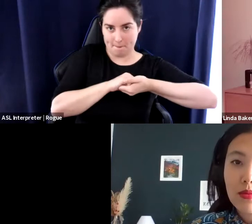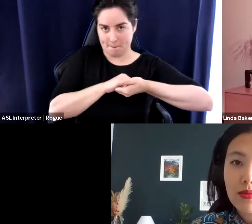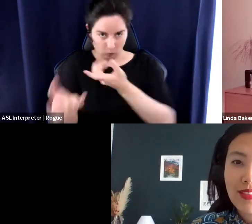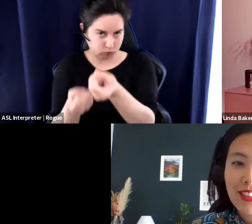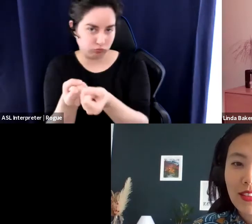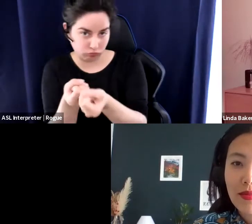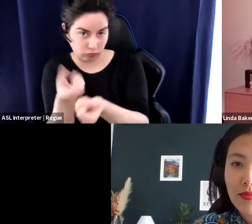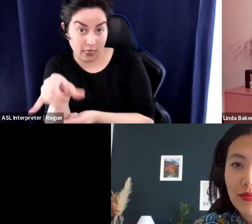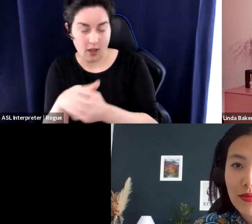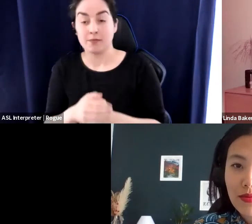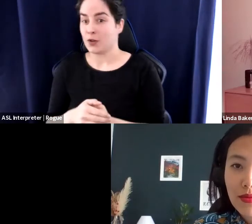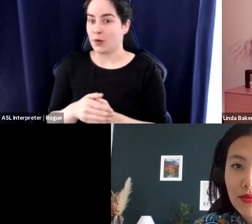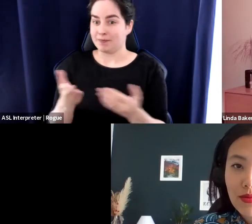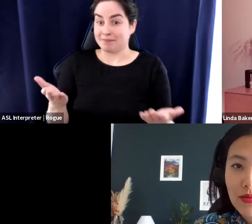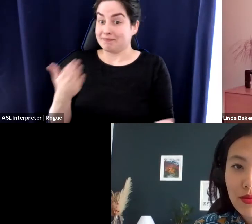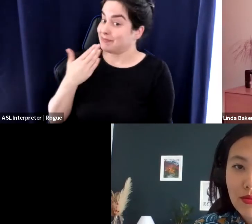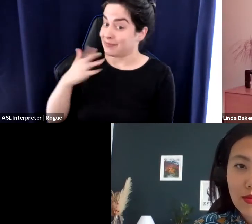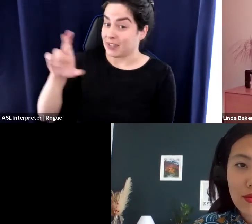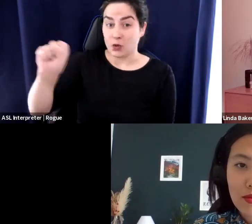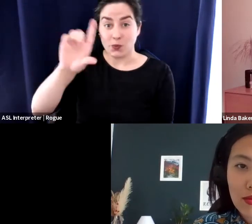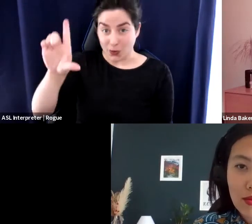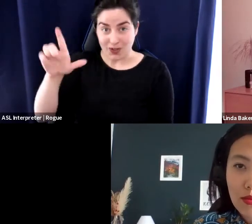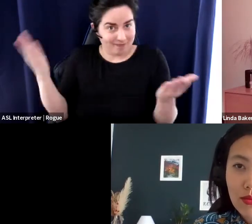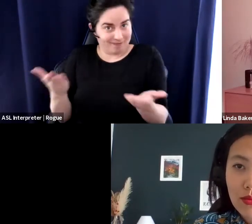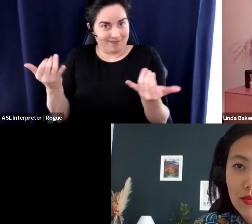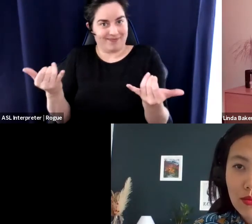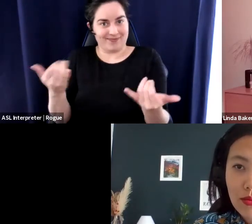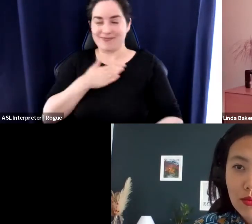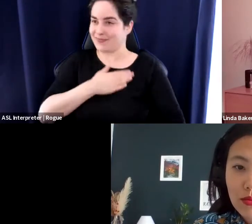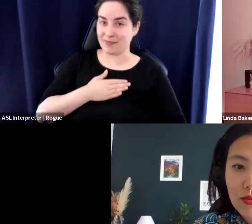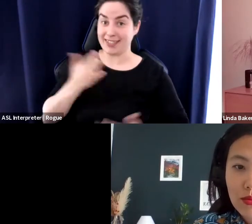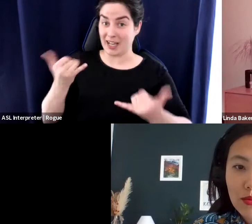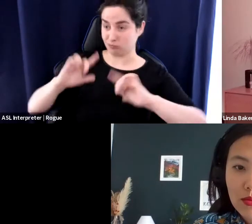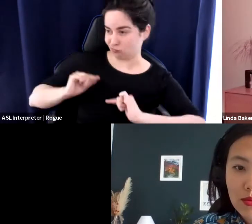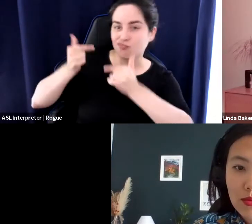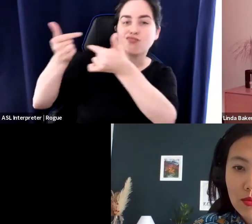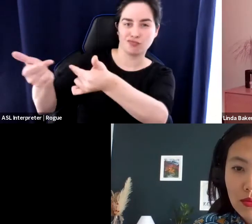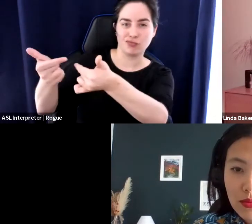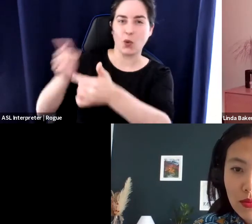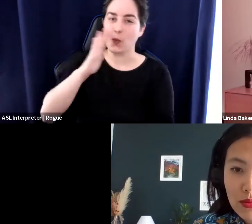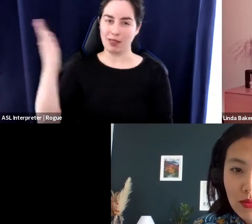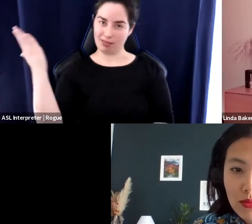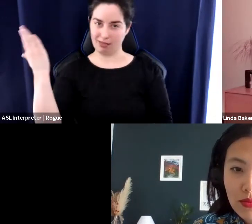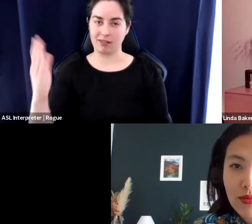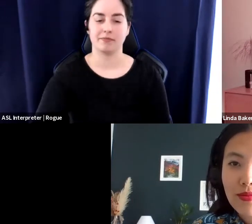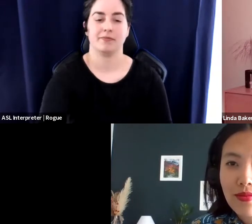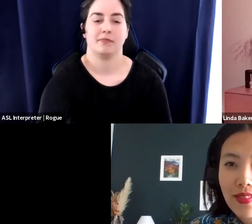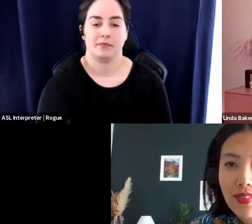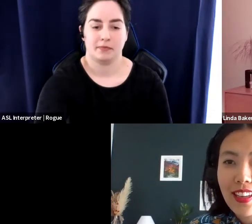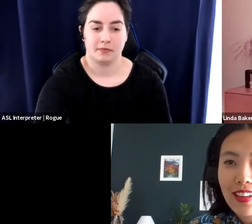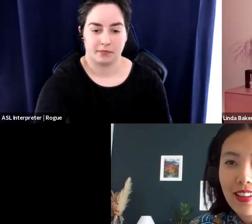being here today, and I'm really pleased to ask you to now make our next presentation.